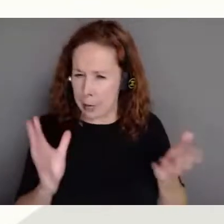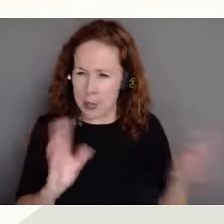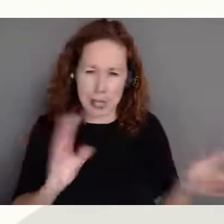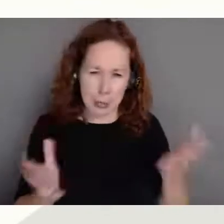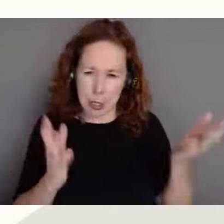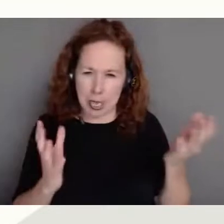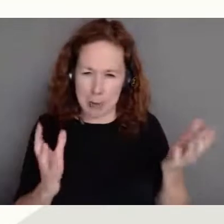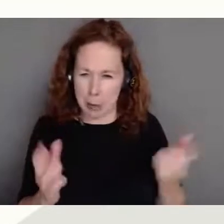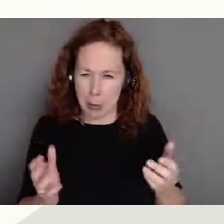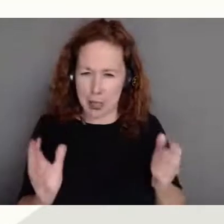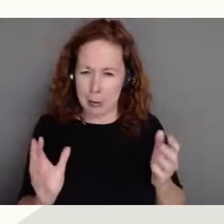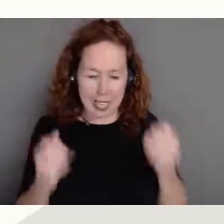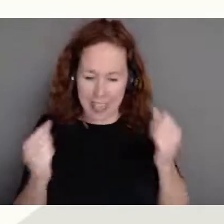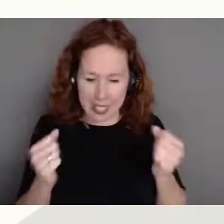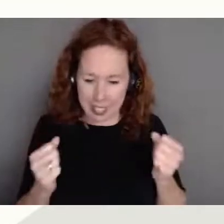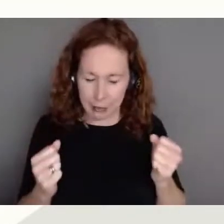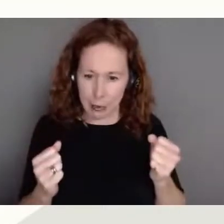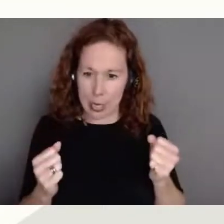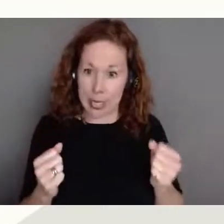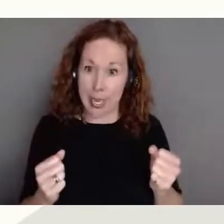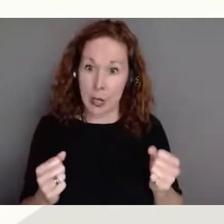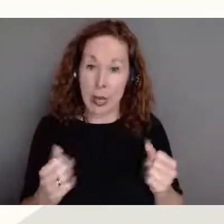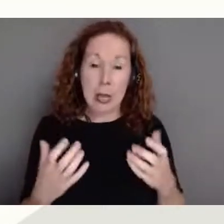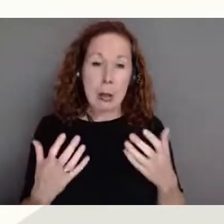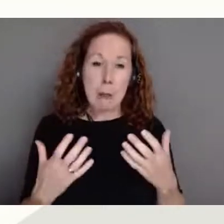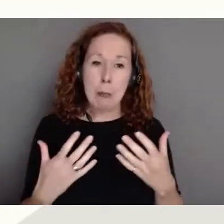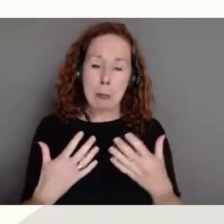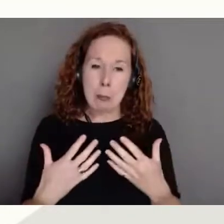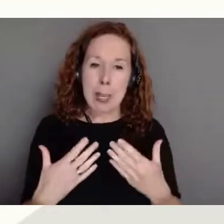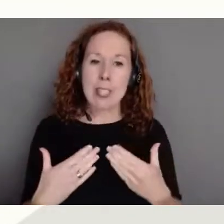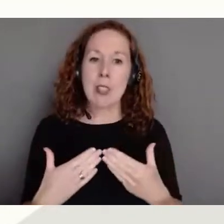word yet, but that's what she came up with. I'm yes, like, that's it for right now.